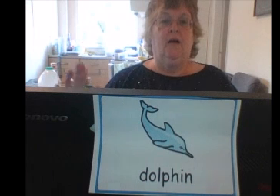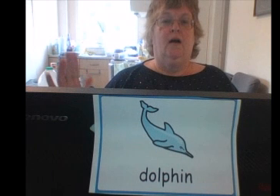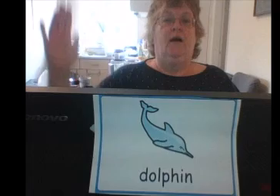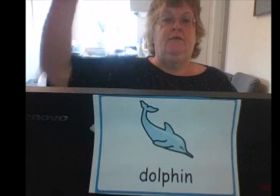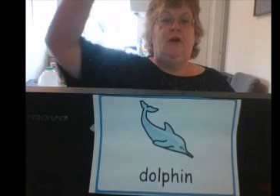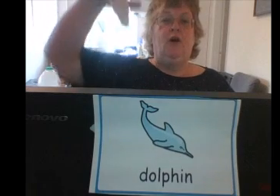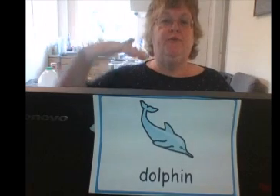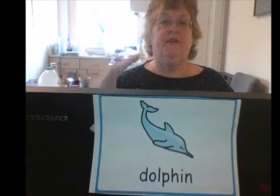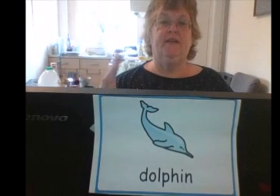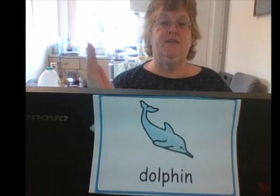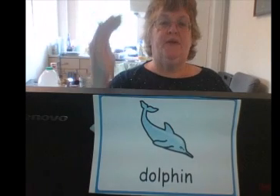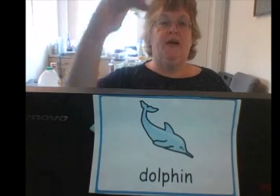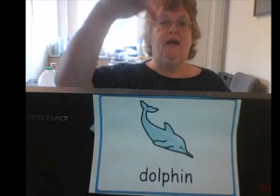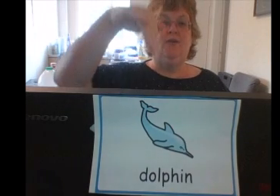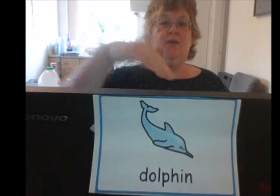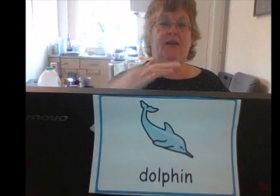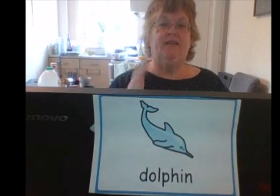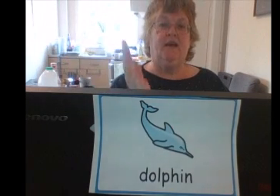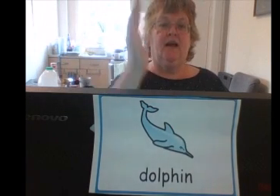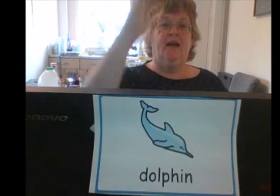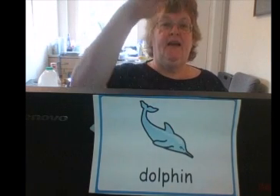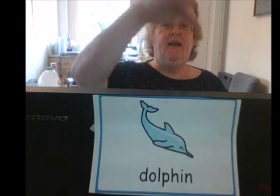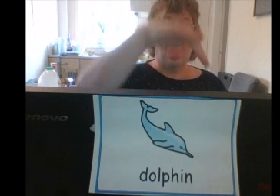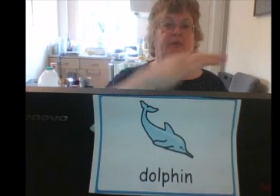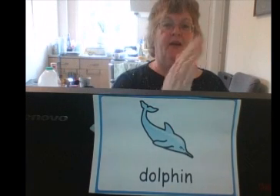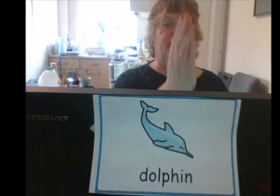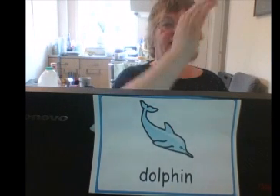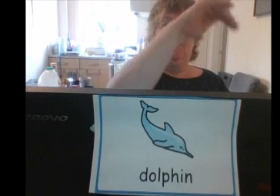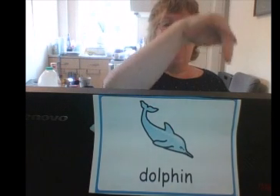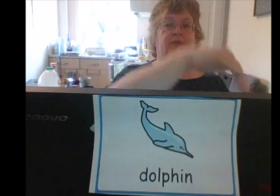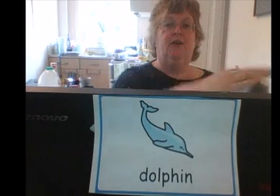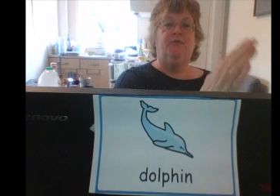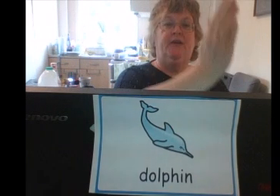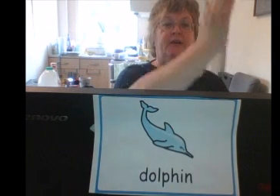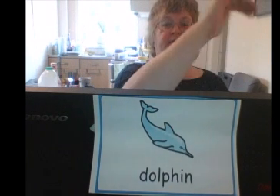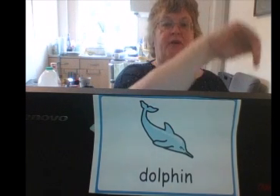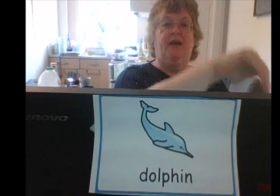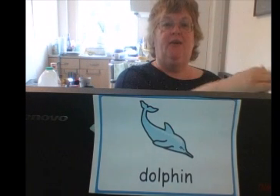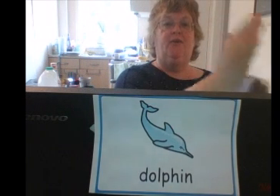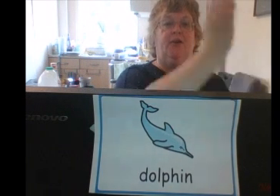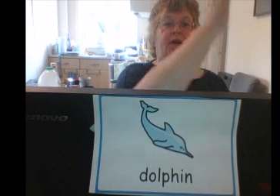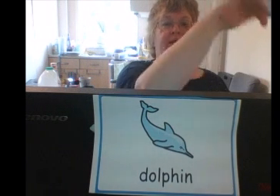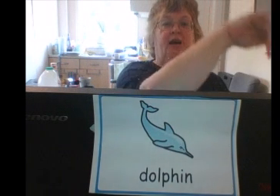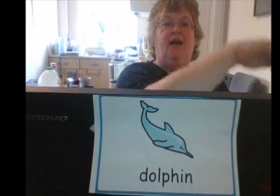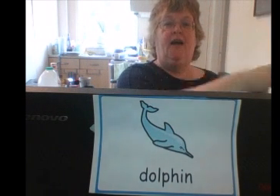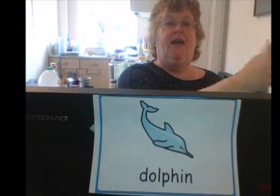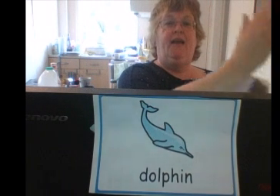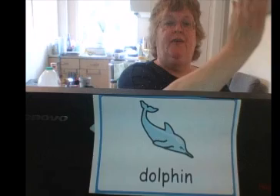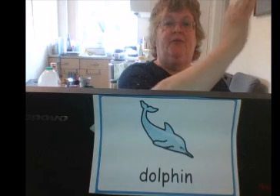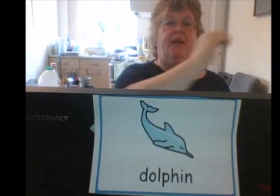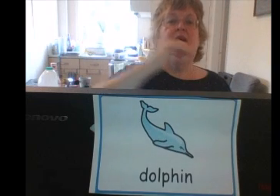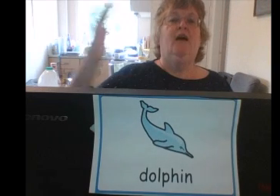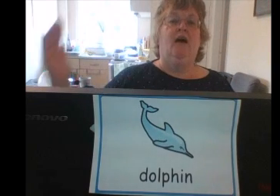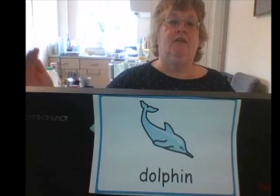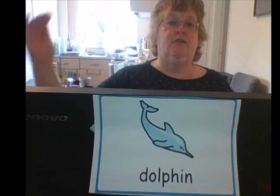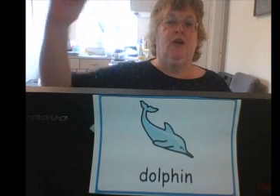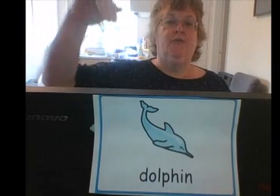A dolphin is very divey. A dolphin is very divey. A dolphin